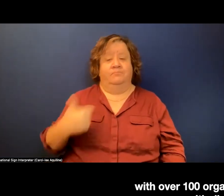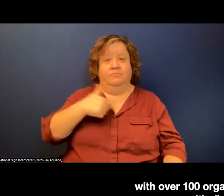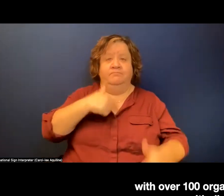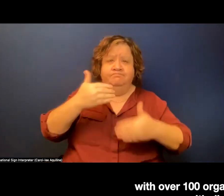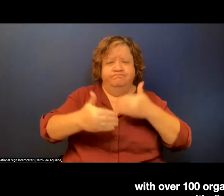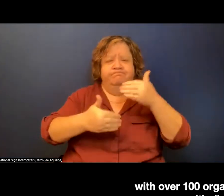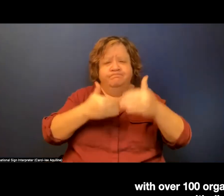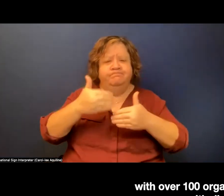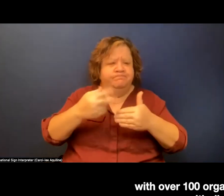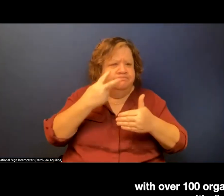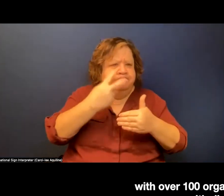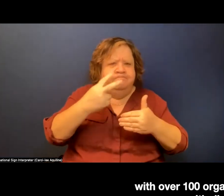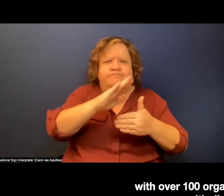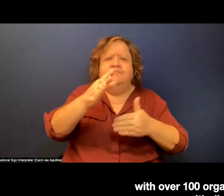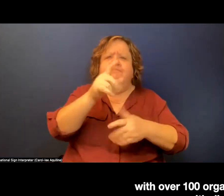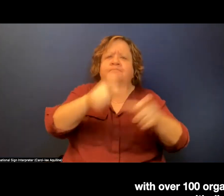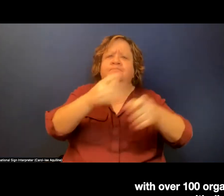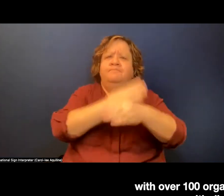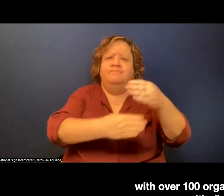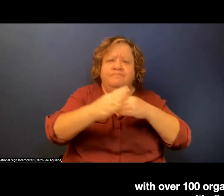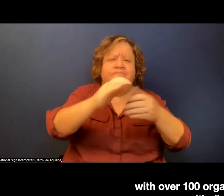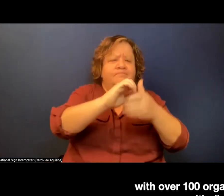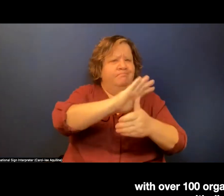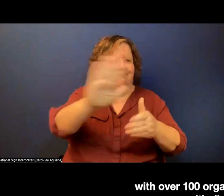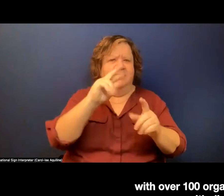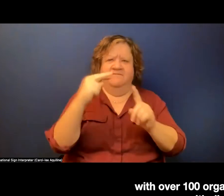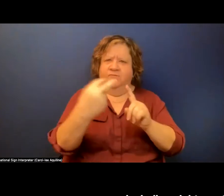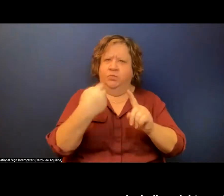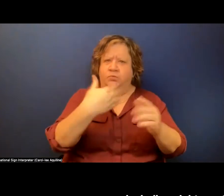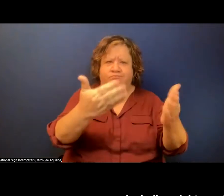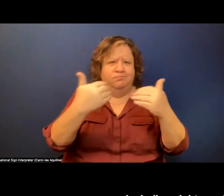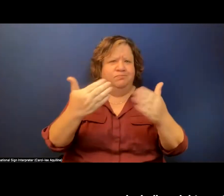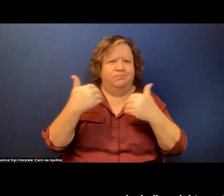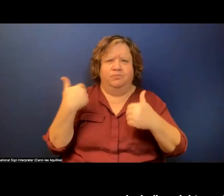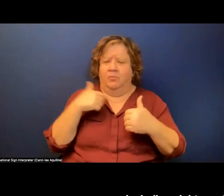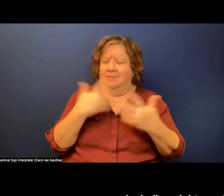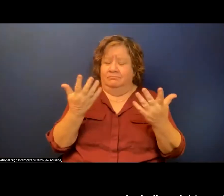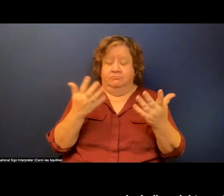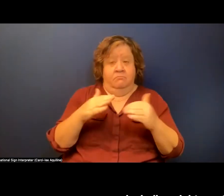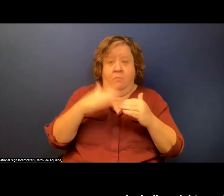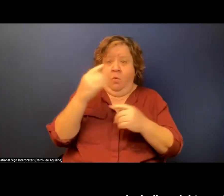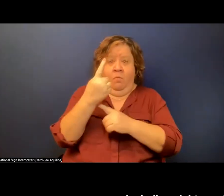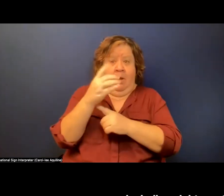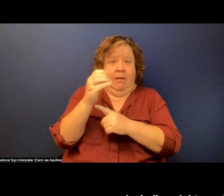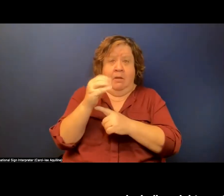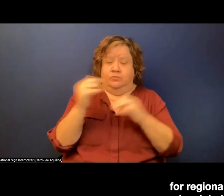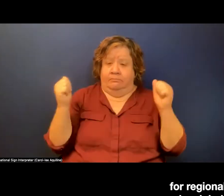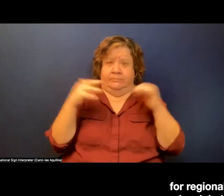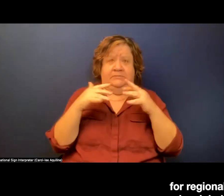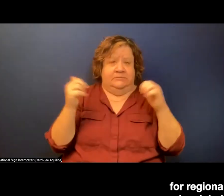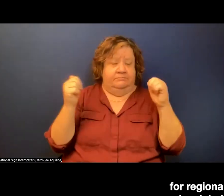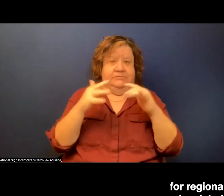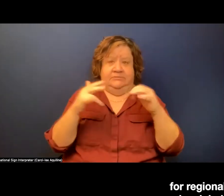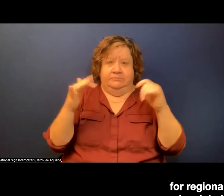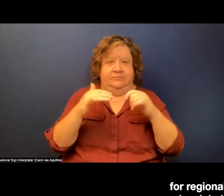with over 100 organisations of people with disabilities, including 8 meetings in 5